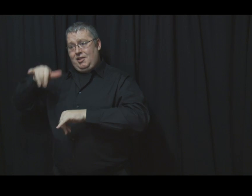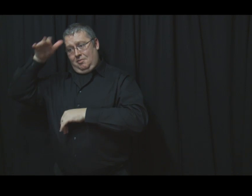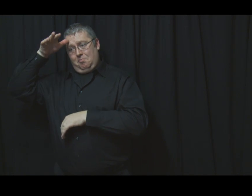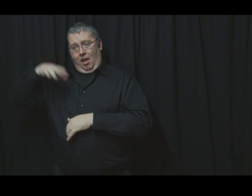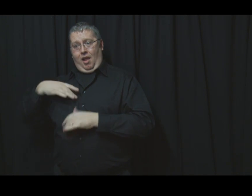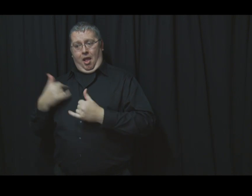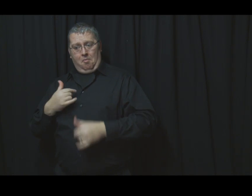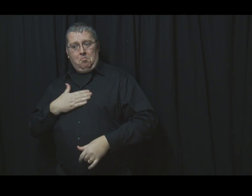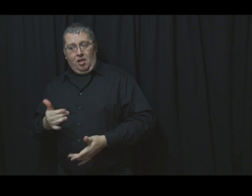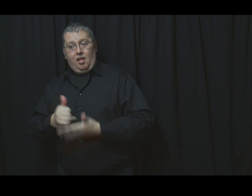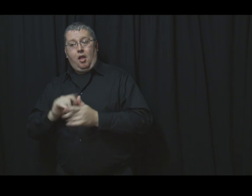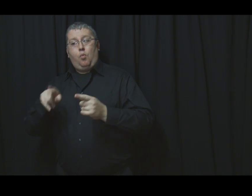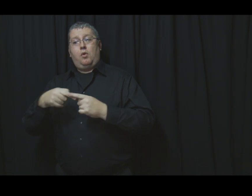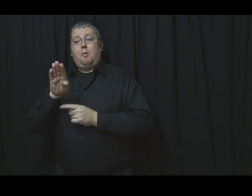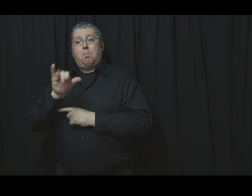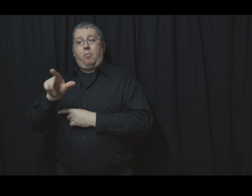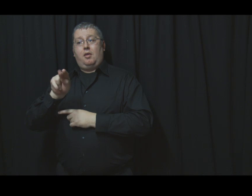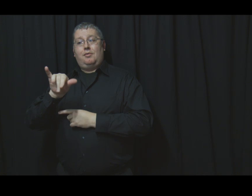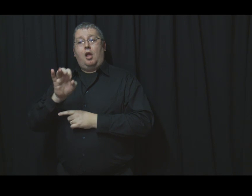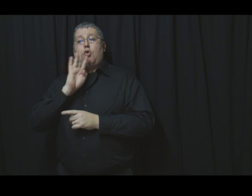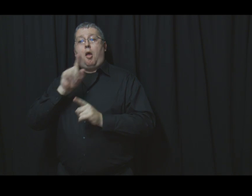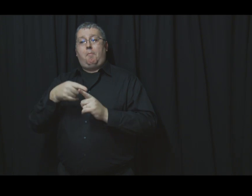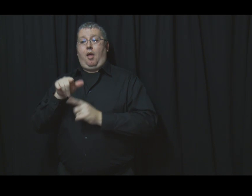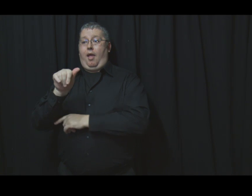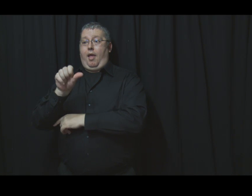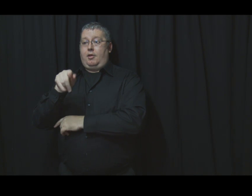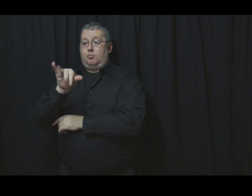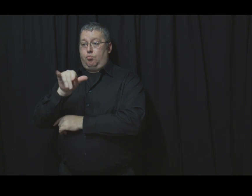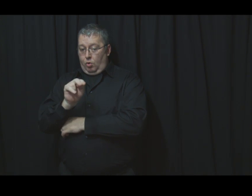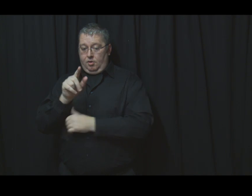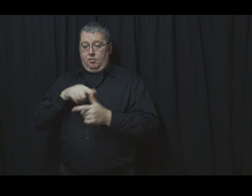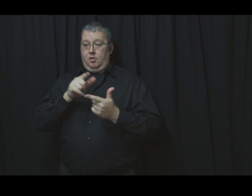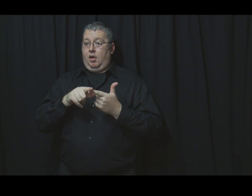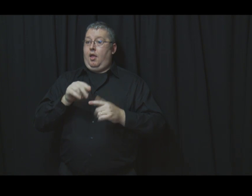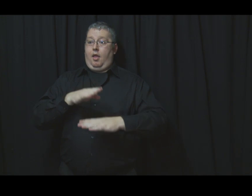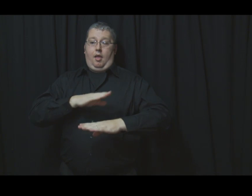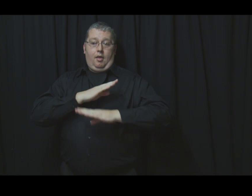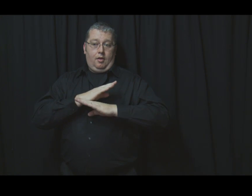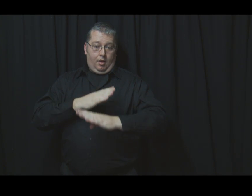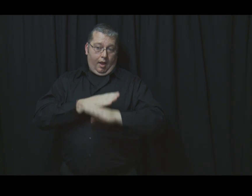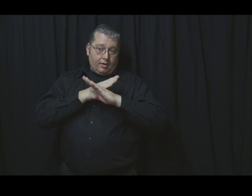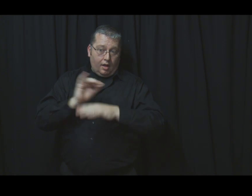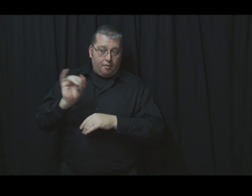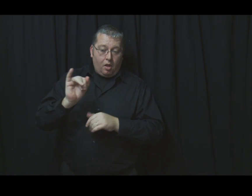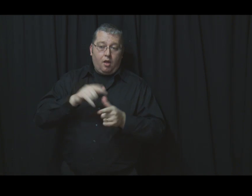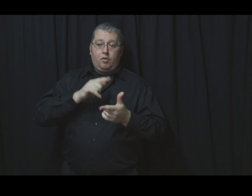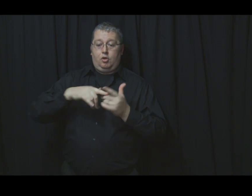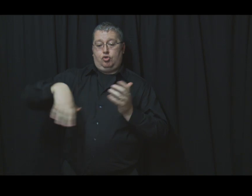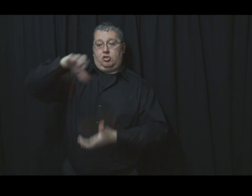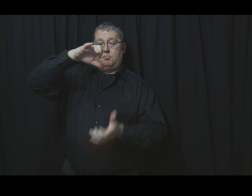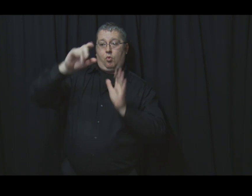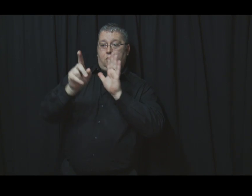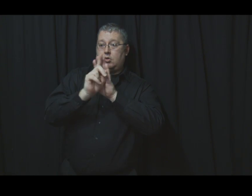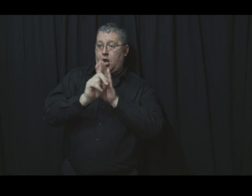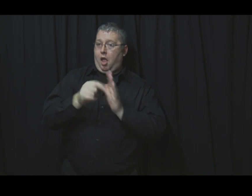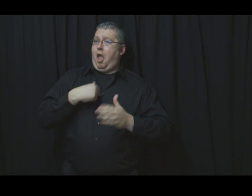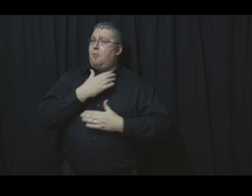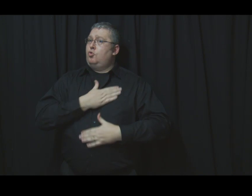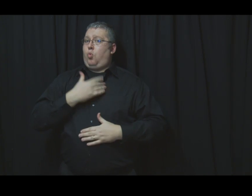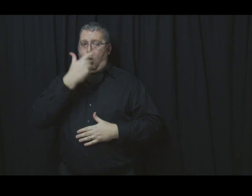Now, when Bill Nye's talking about aspirin, antibiotics, jet planes, smoke detectors, he does a great job at that. I used to enjoy watching him on TV